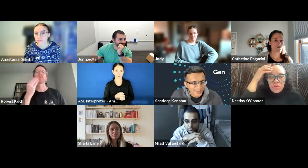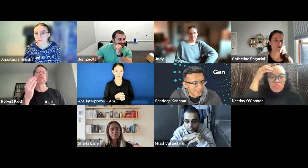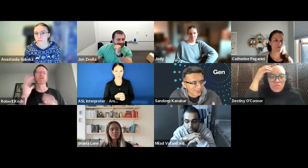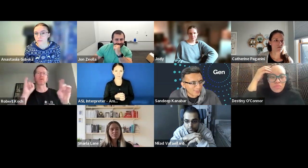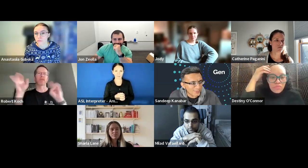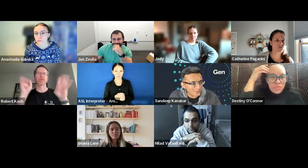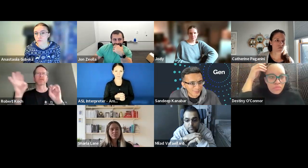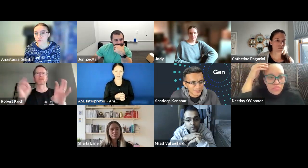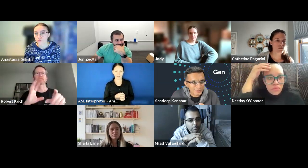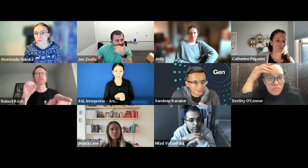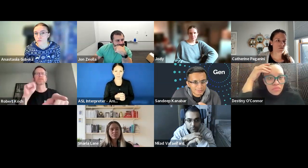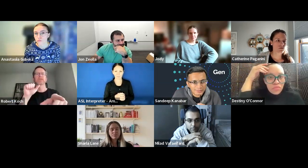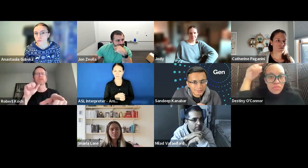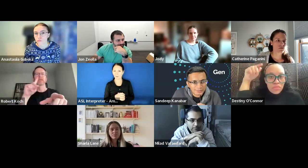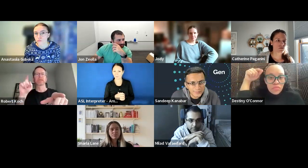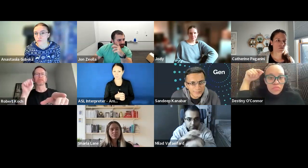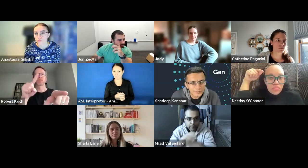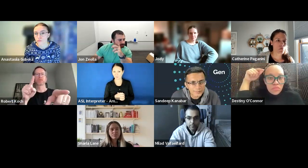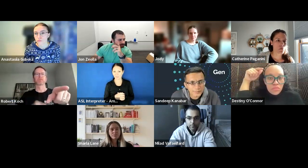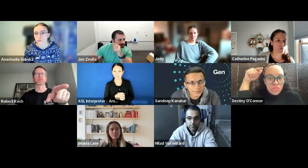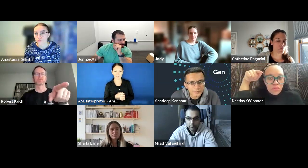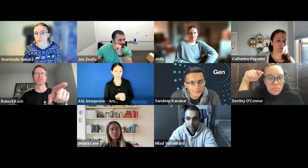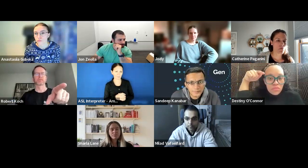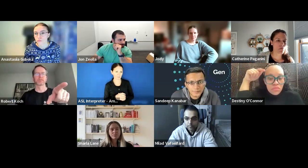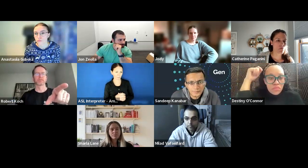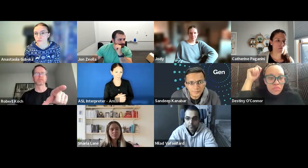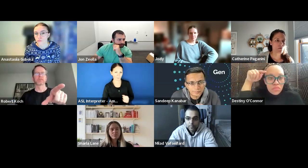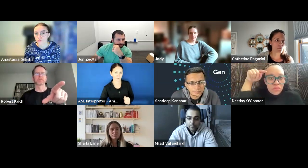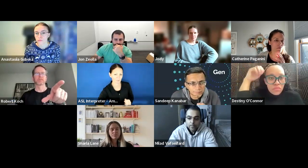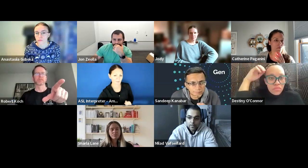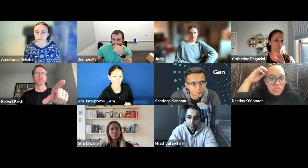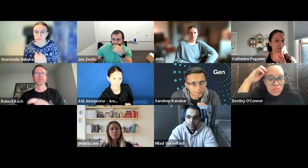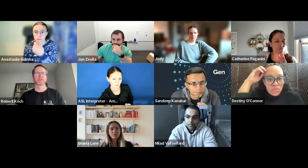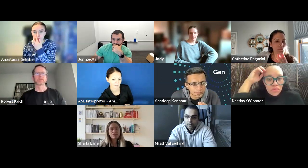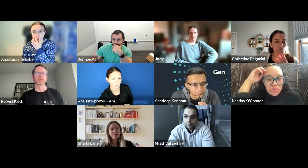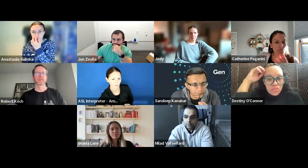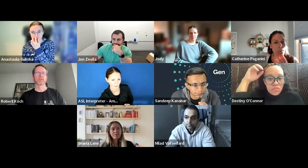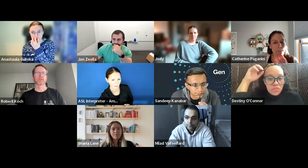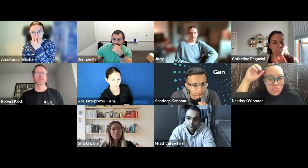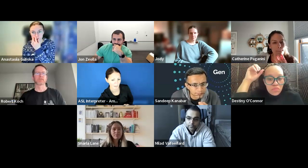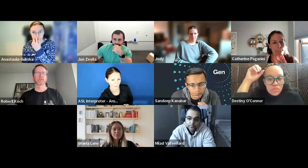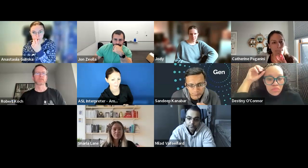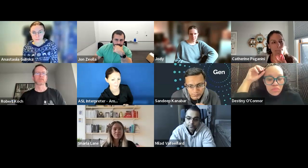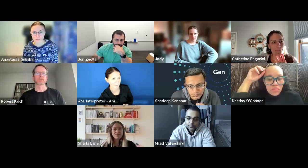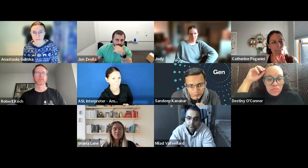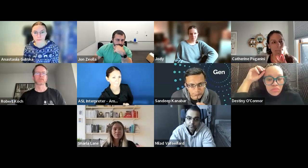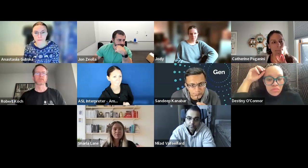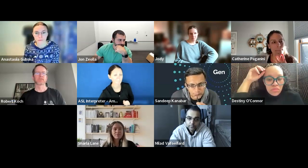Catherine. Okay, great. Thank you for that. I appreciate that. Sandeep, I see you have a question.